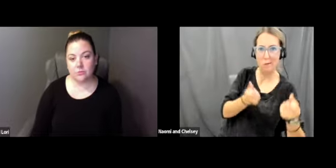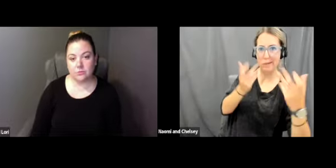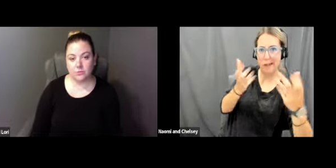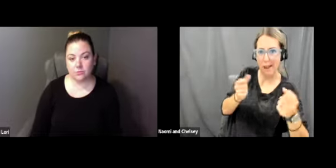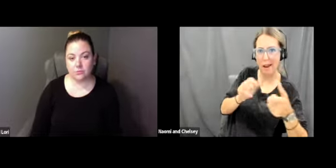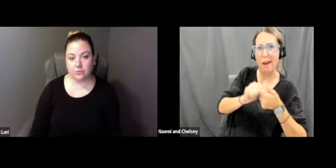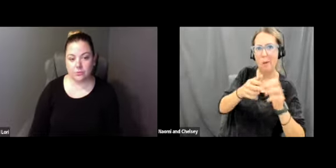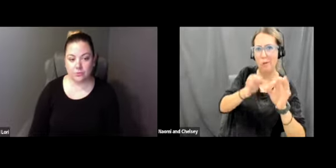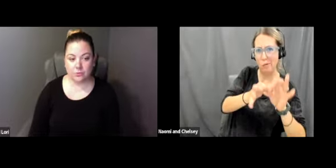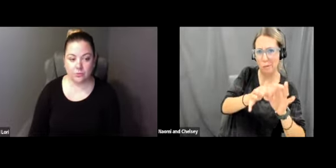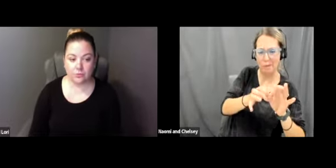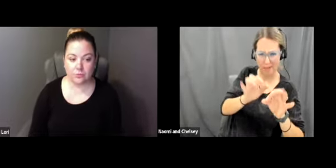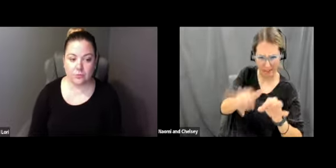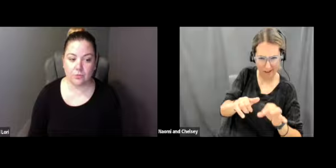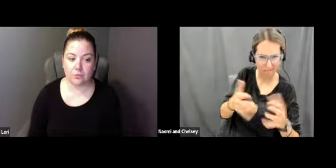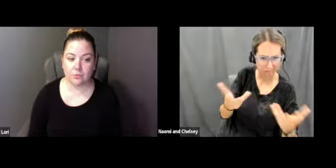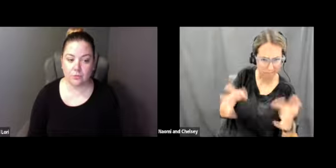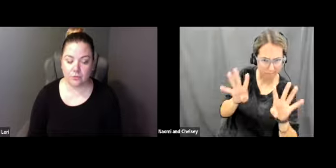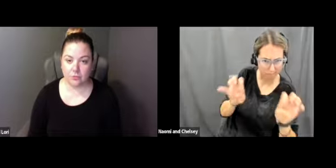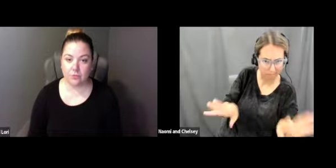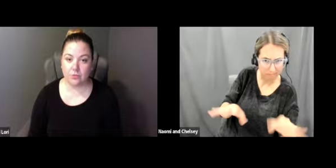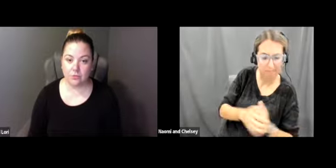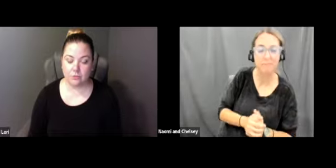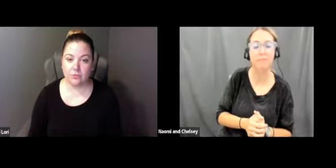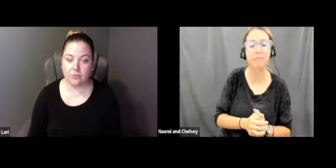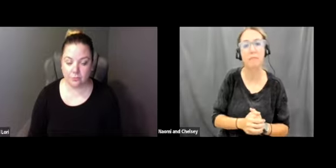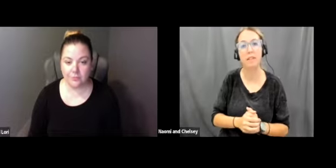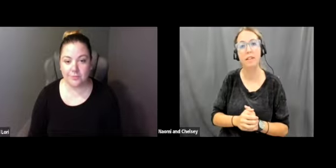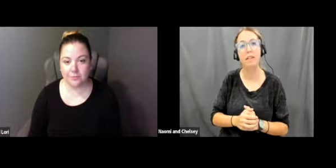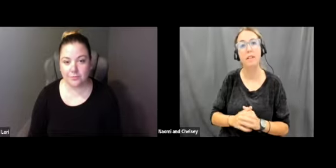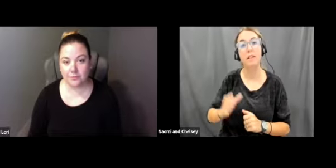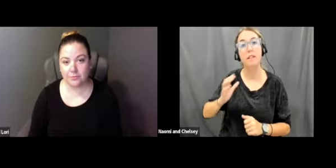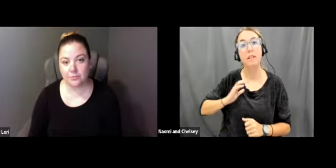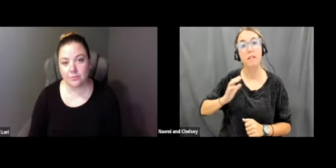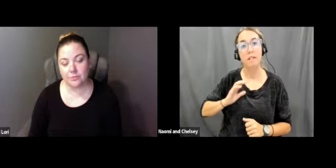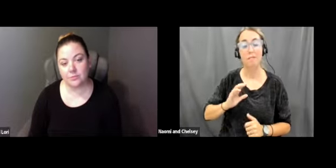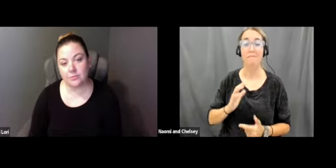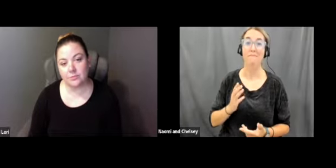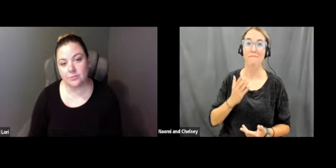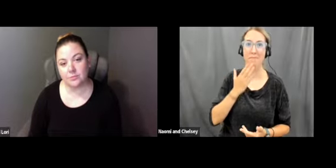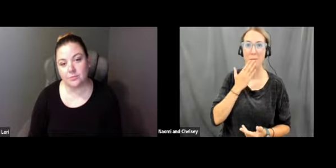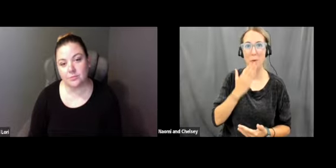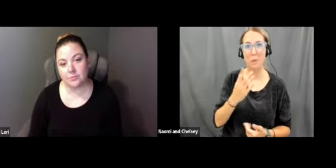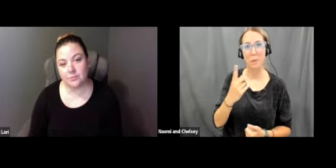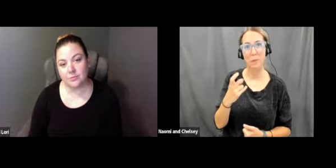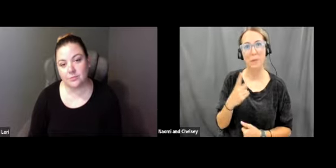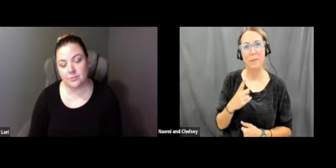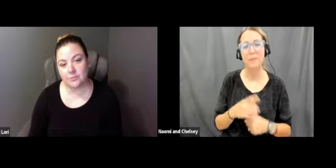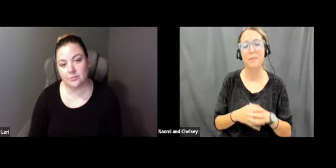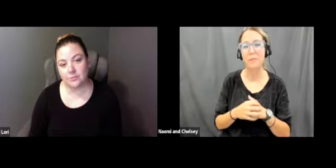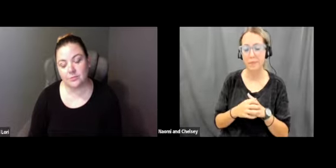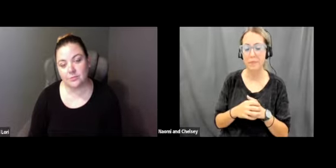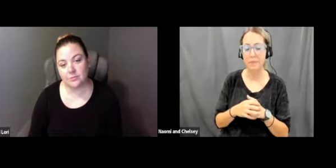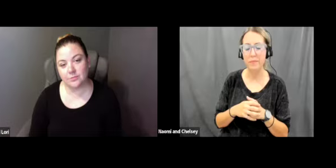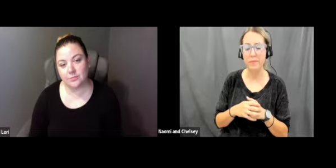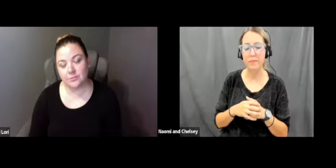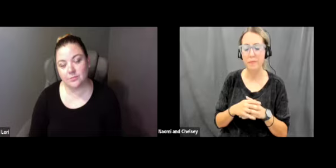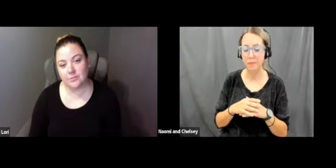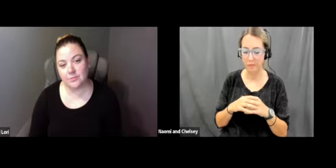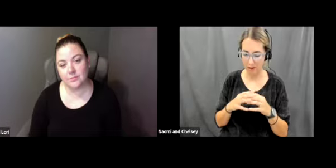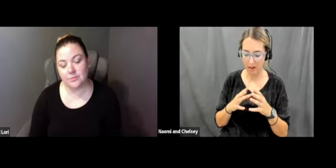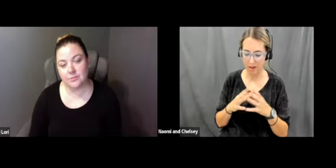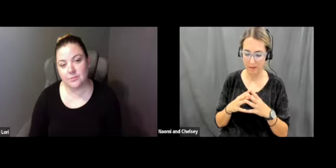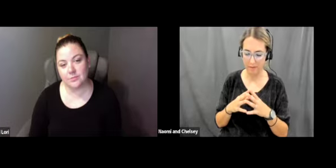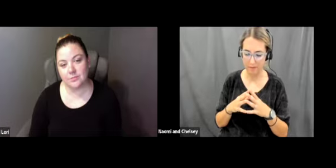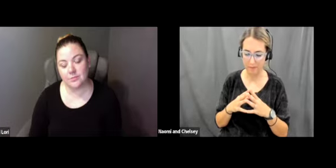you so much. So one instance that really comes to mind when you bring that up is,